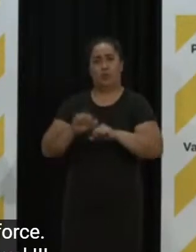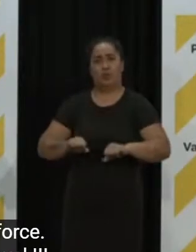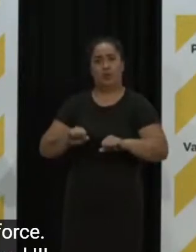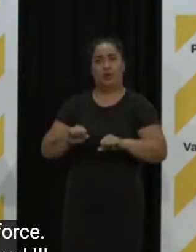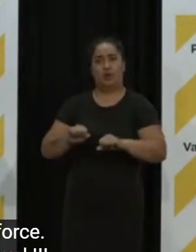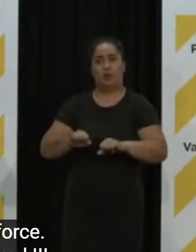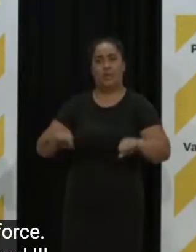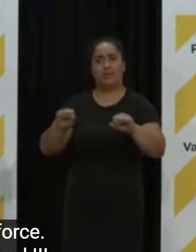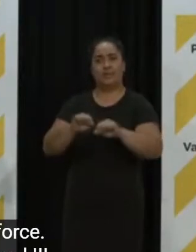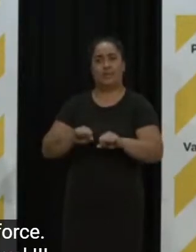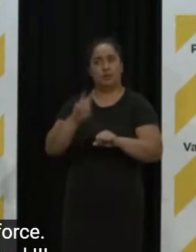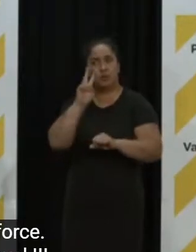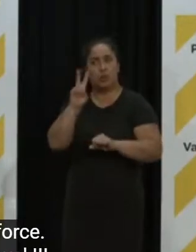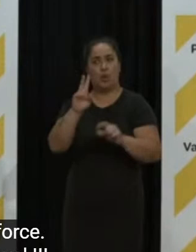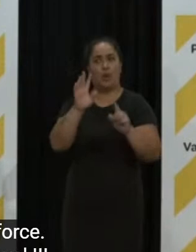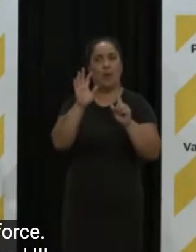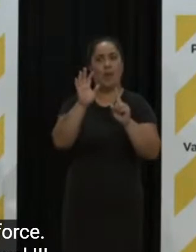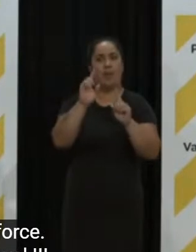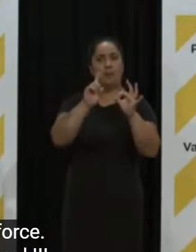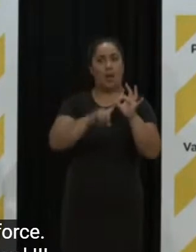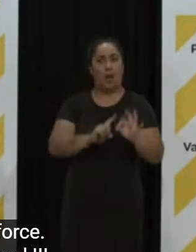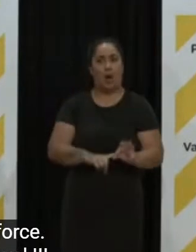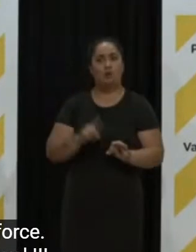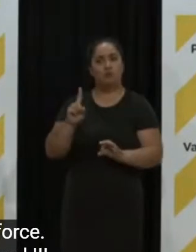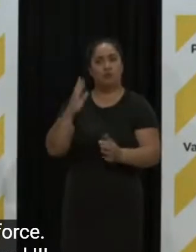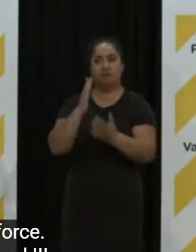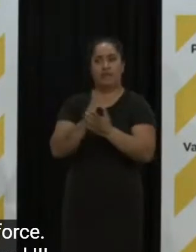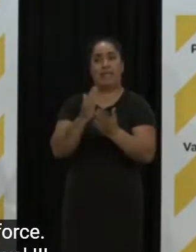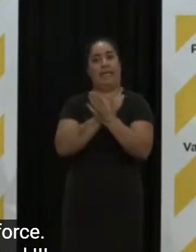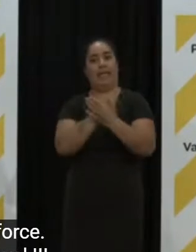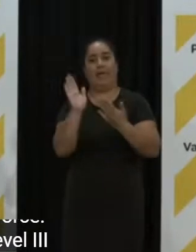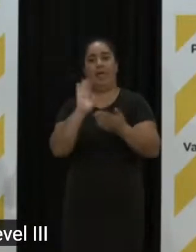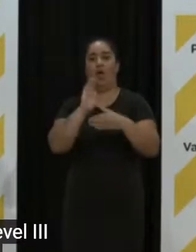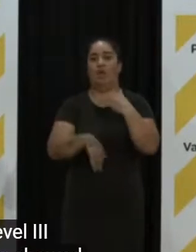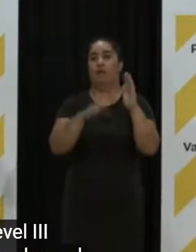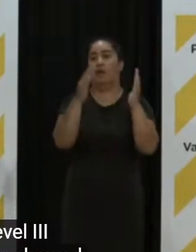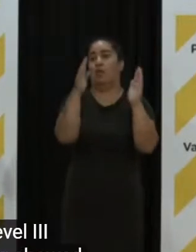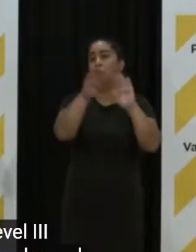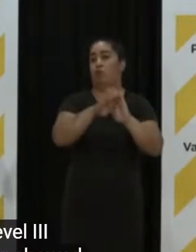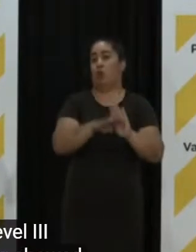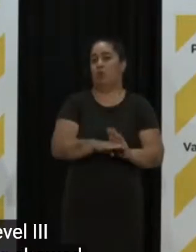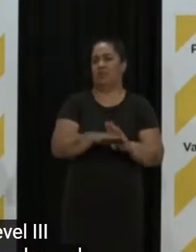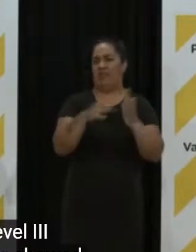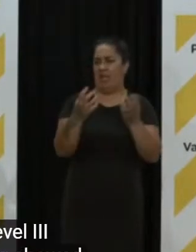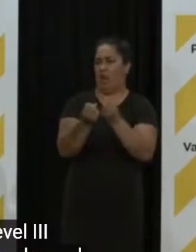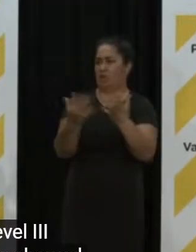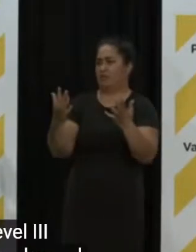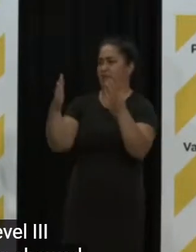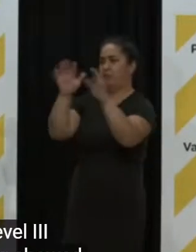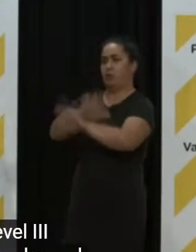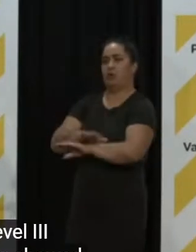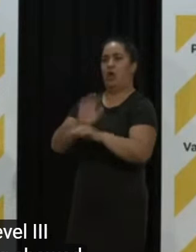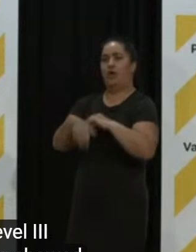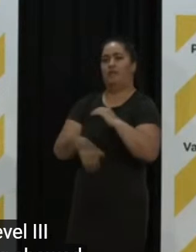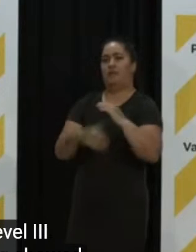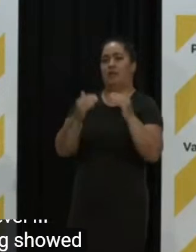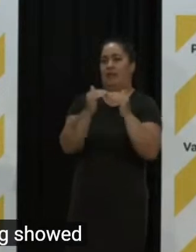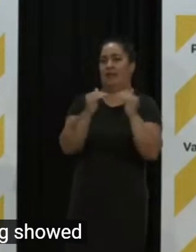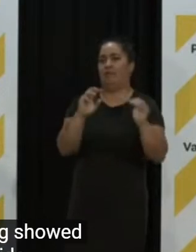you went from really high level of compliance and understanding with the level 4 rules to widespread confusion about the level 3 step